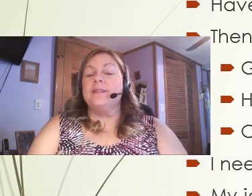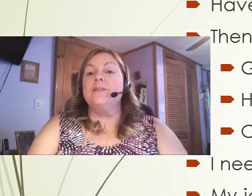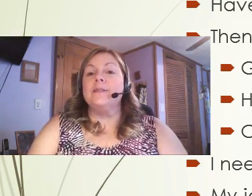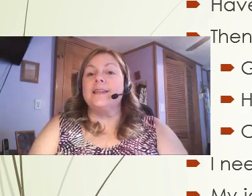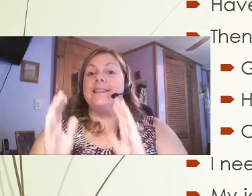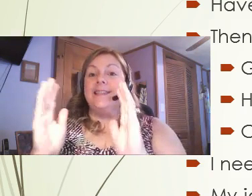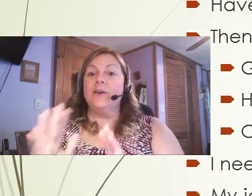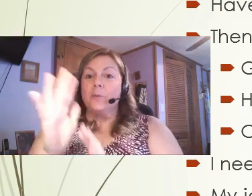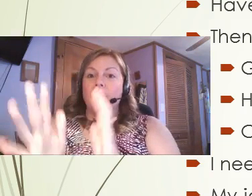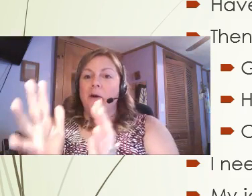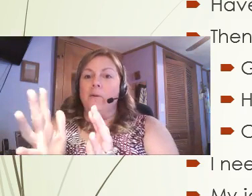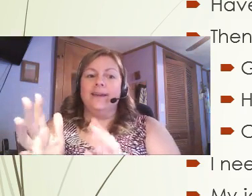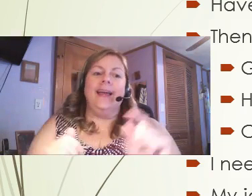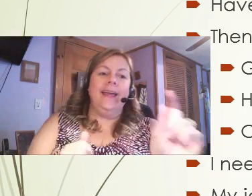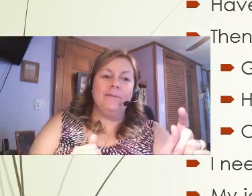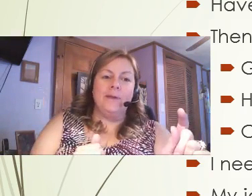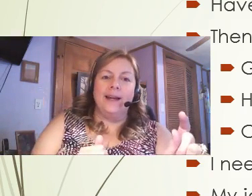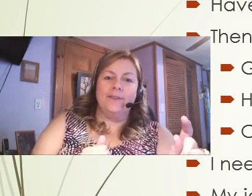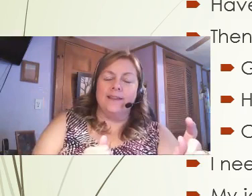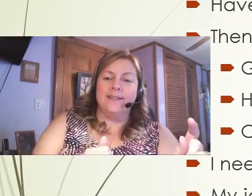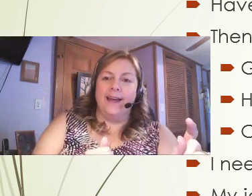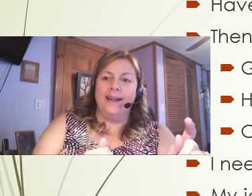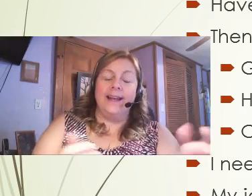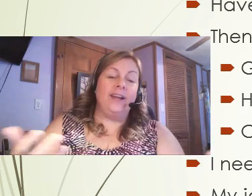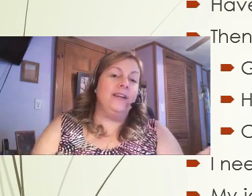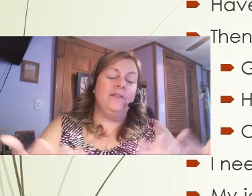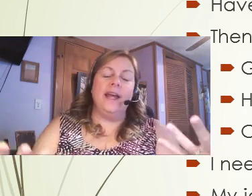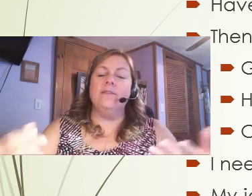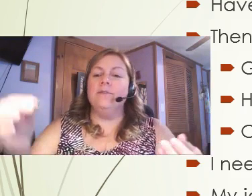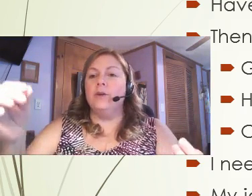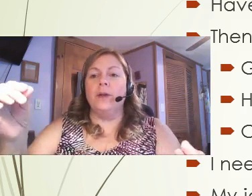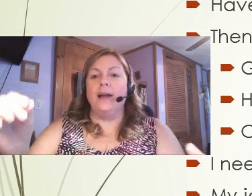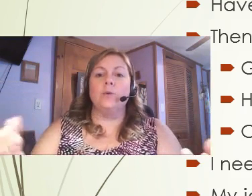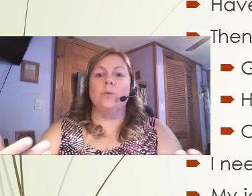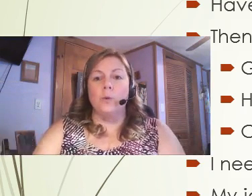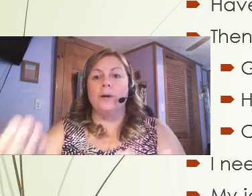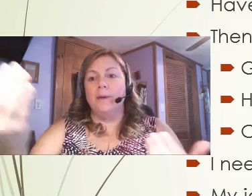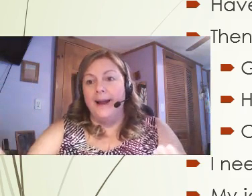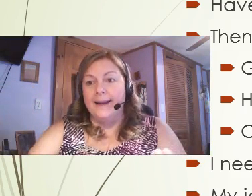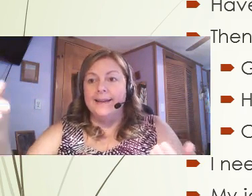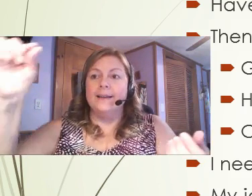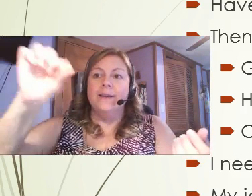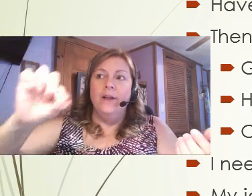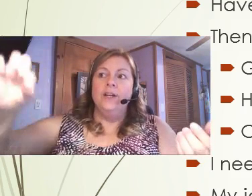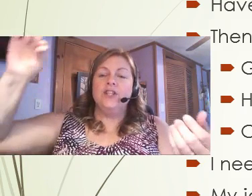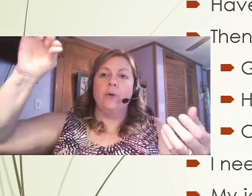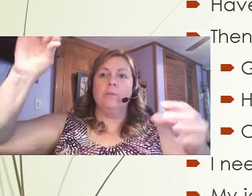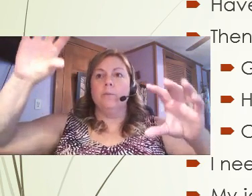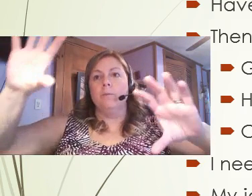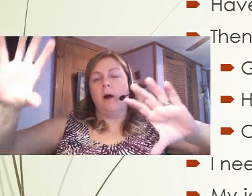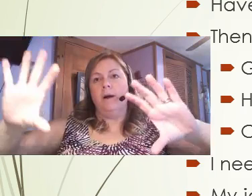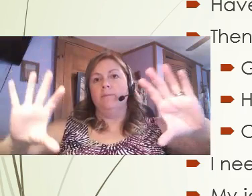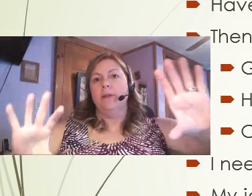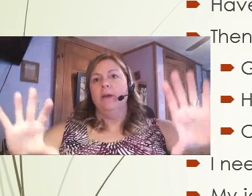the students can see their work going and me off to the side, and I could even have, you know, the actual rubric behind it and showing